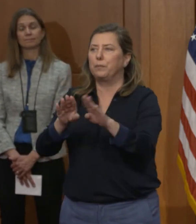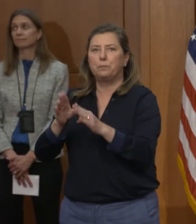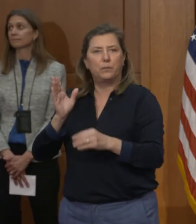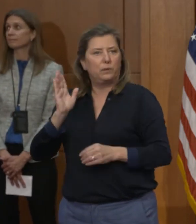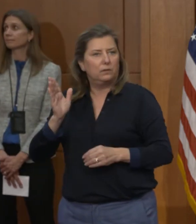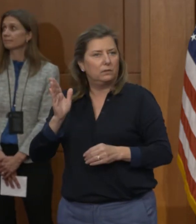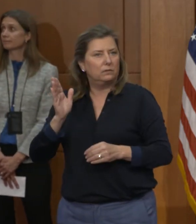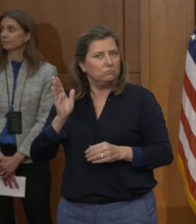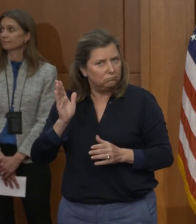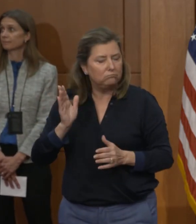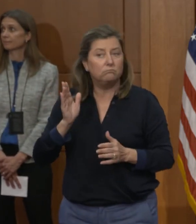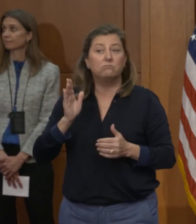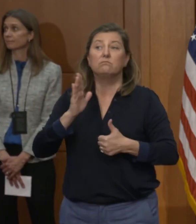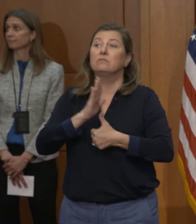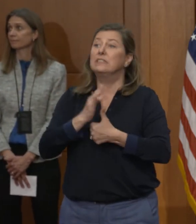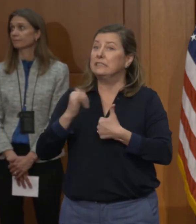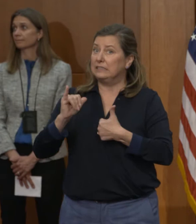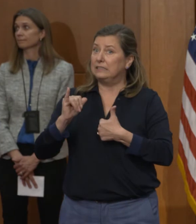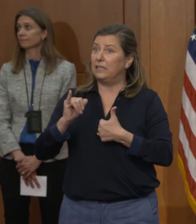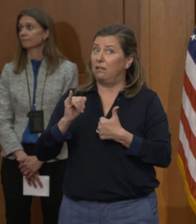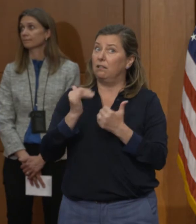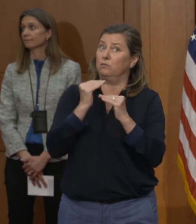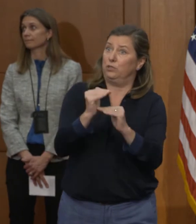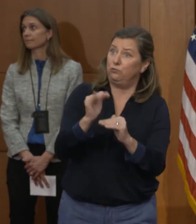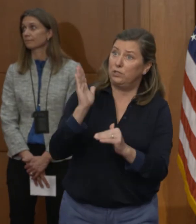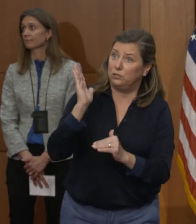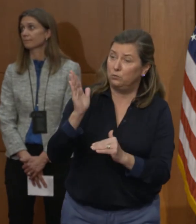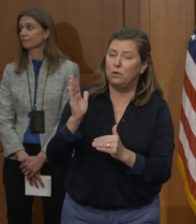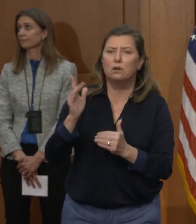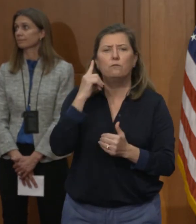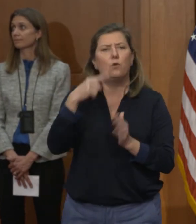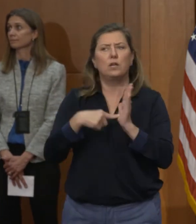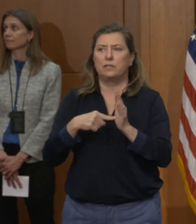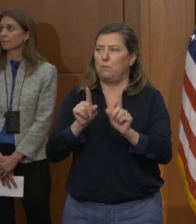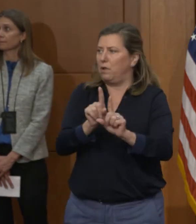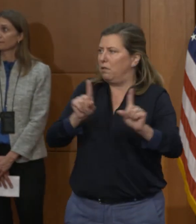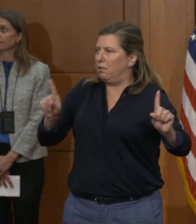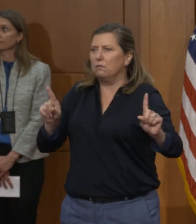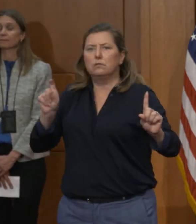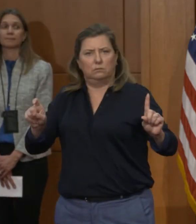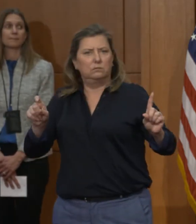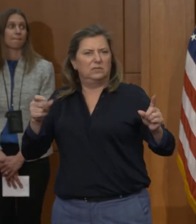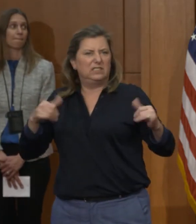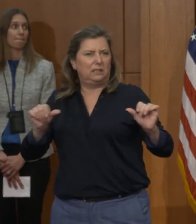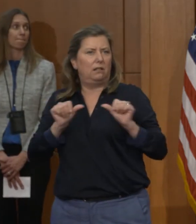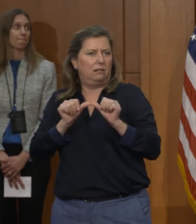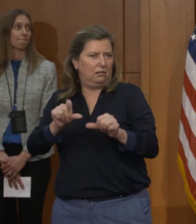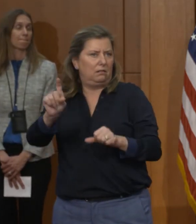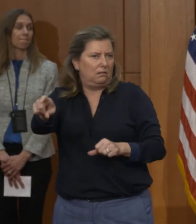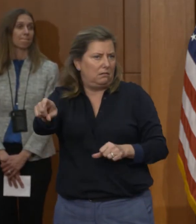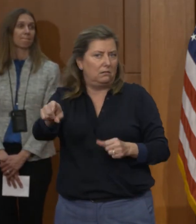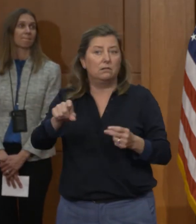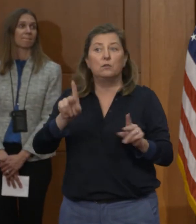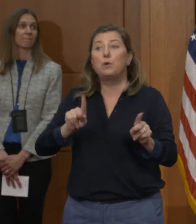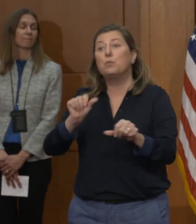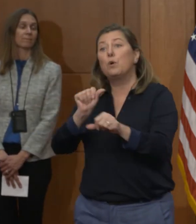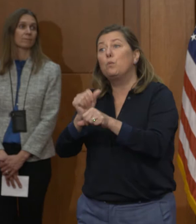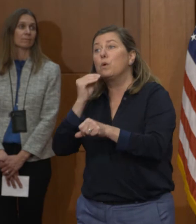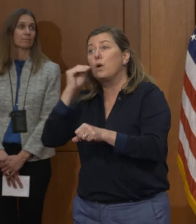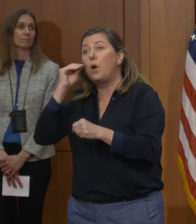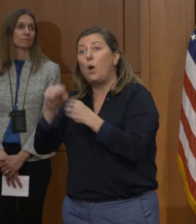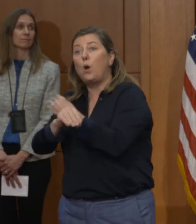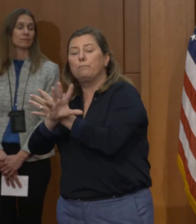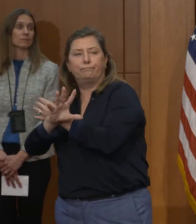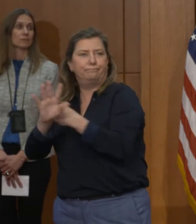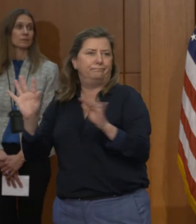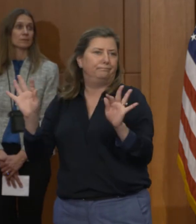have heightened restrictions in place. Social distancing, for example, will continue. Teleworking will